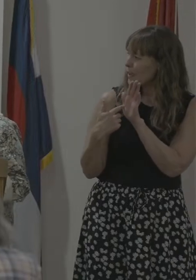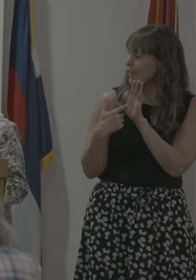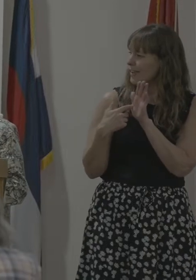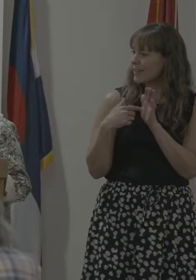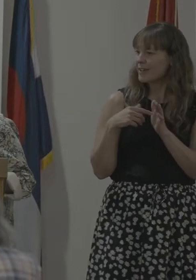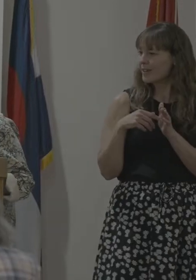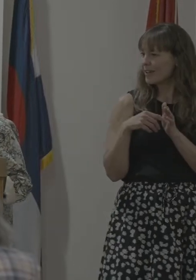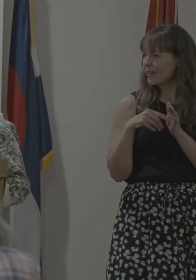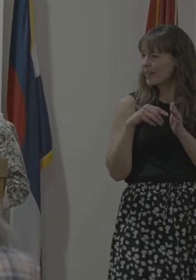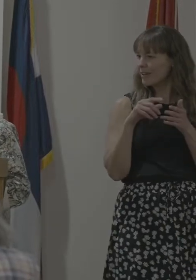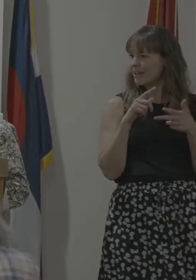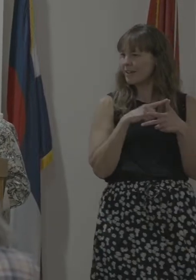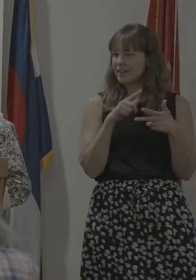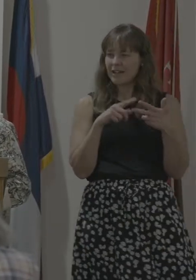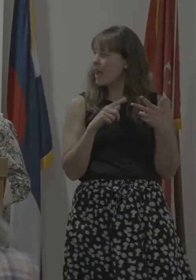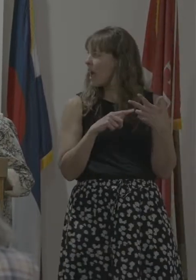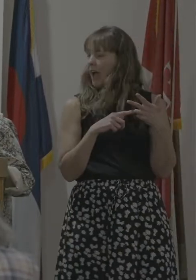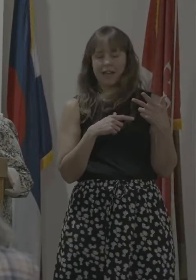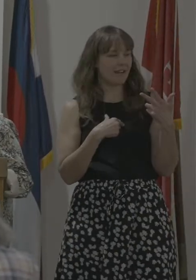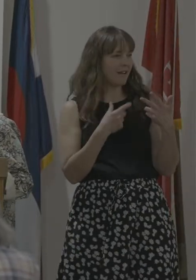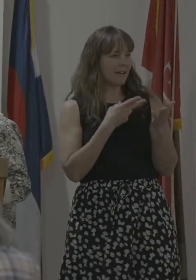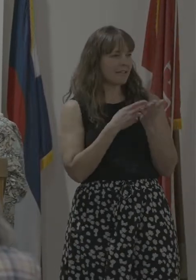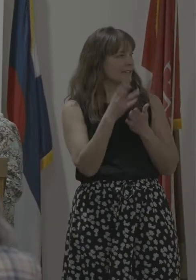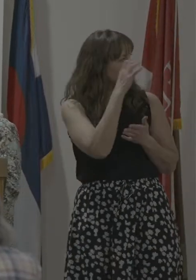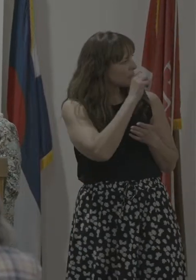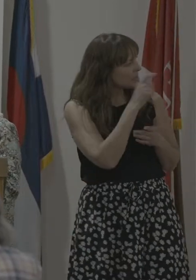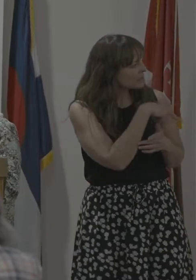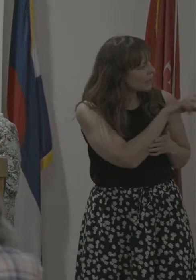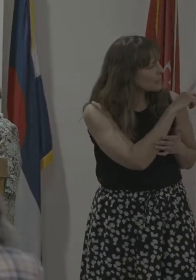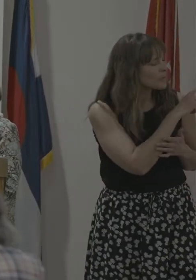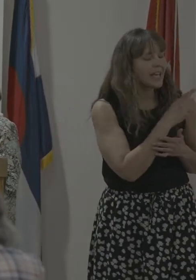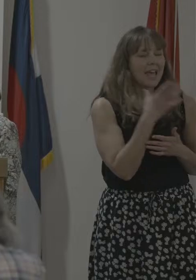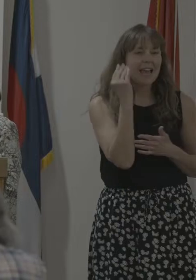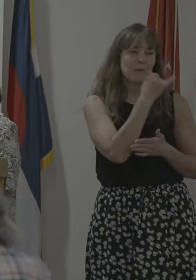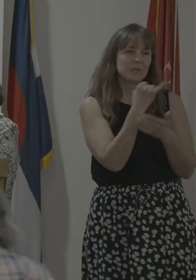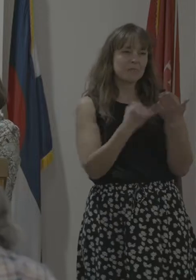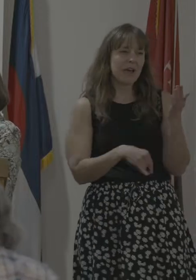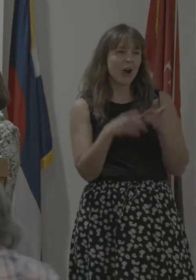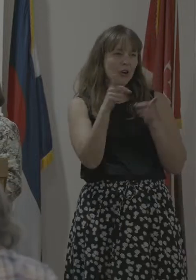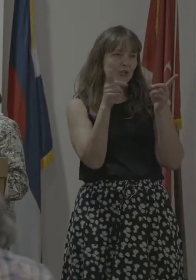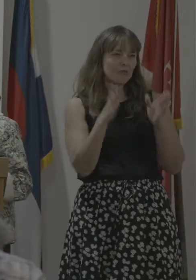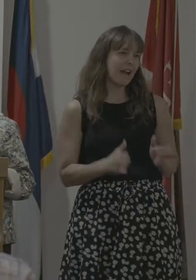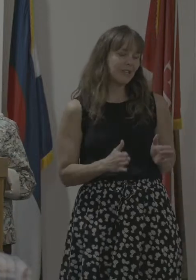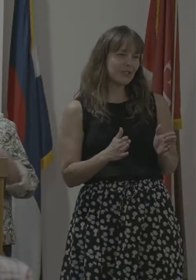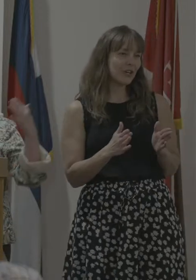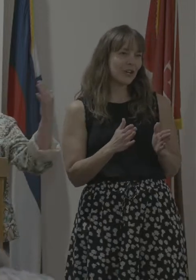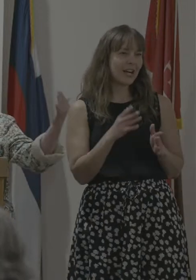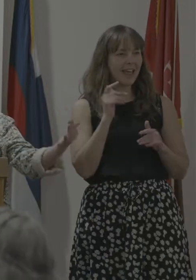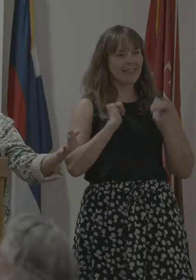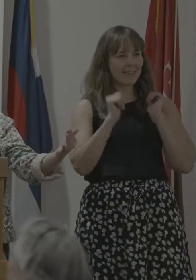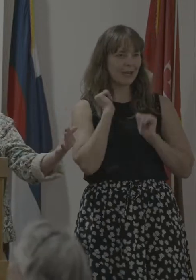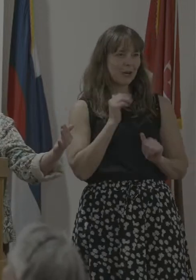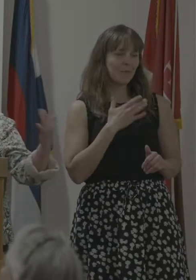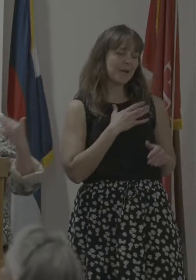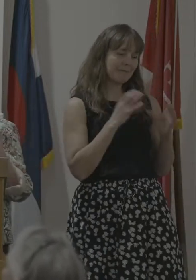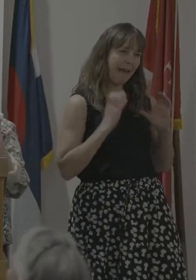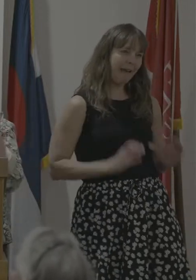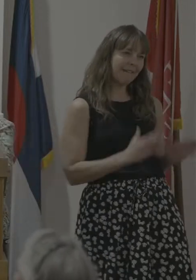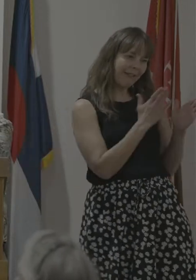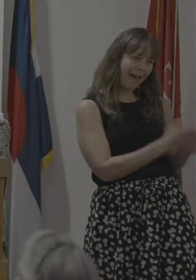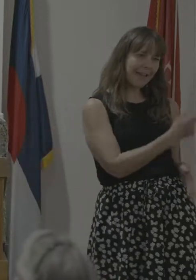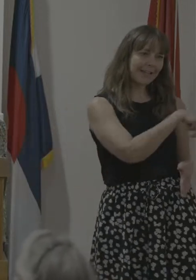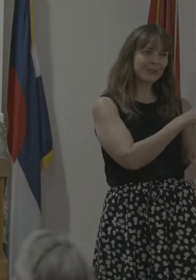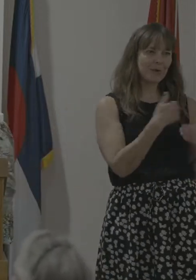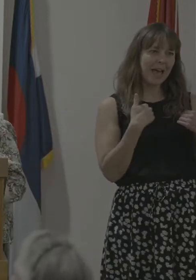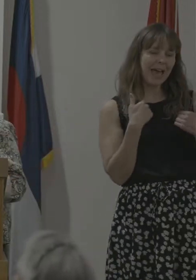Girl, Bunnicula, and Eurydice. And he was my art director, and the theater was my client. So having that